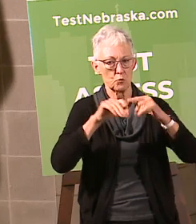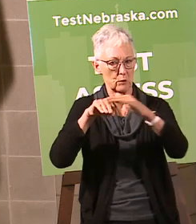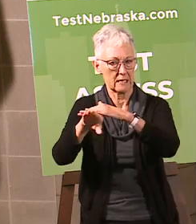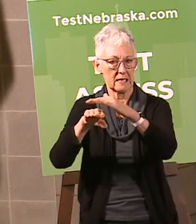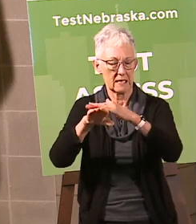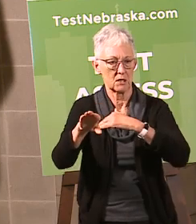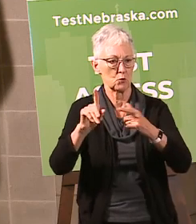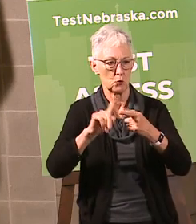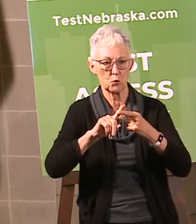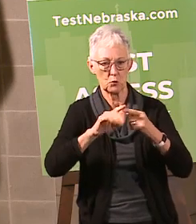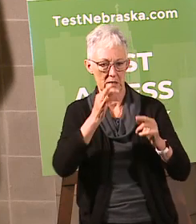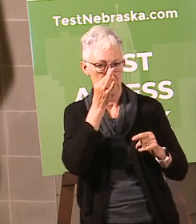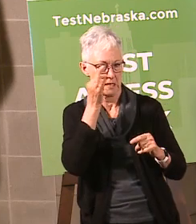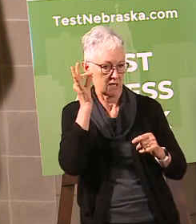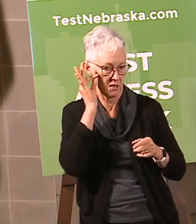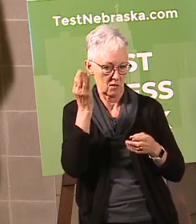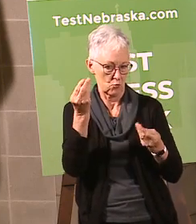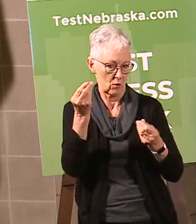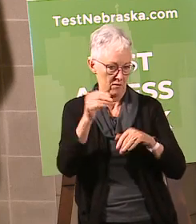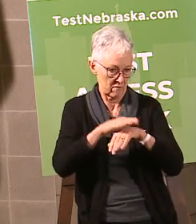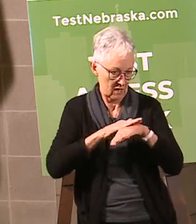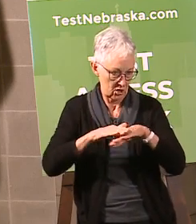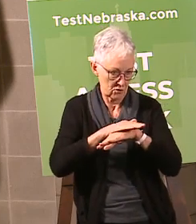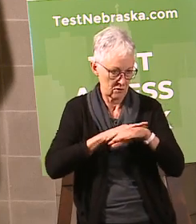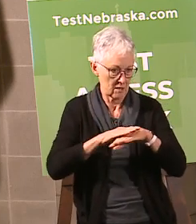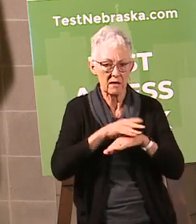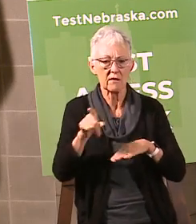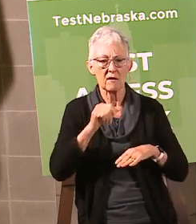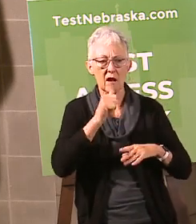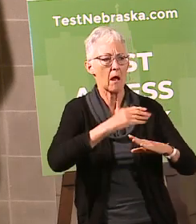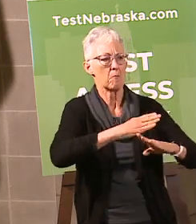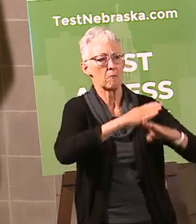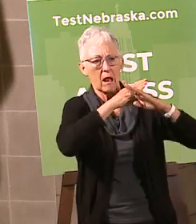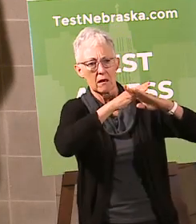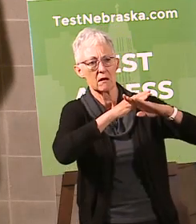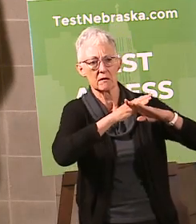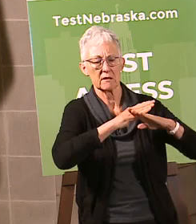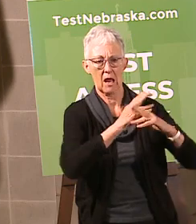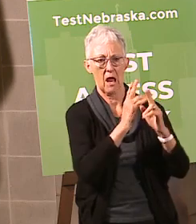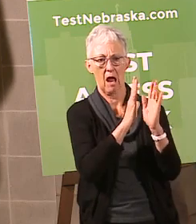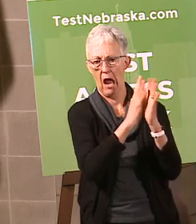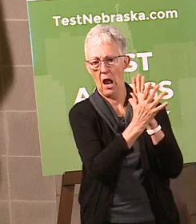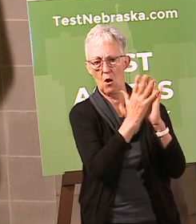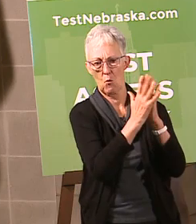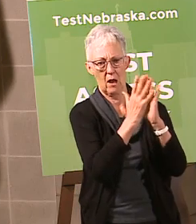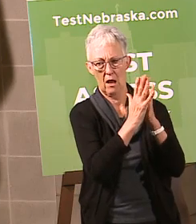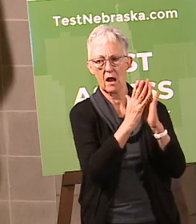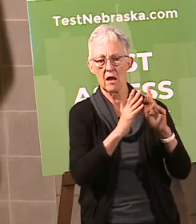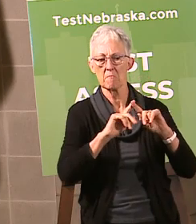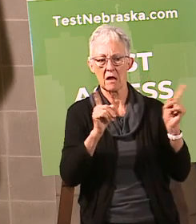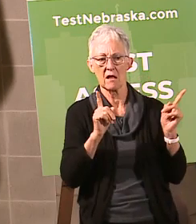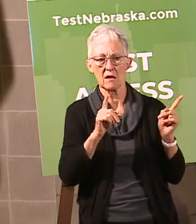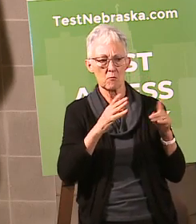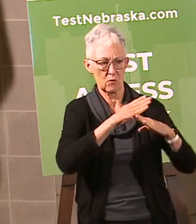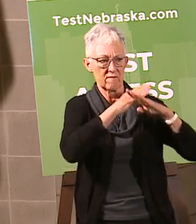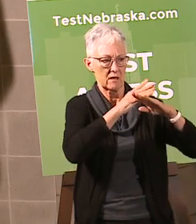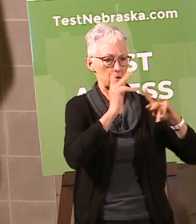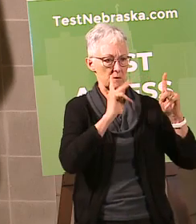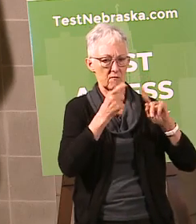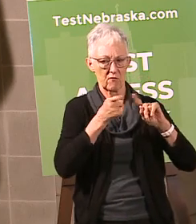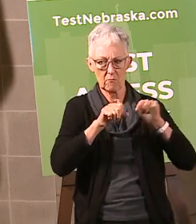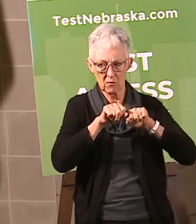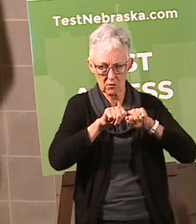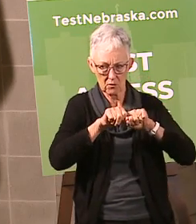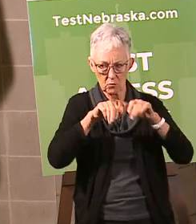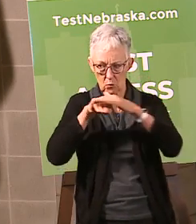Highway 75, but they are blocking other roads into the community. And again, as long as the Omaha tribe, first of all, let's take a step back. I think what the Omaha tribe is doing